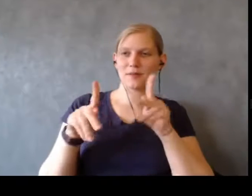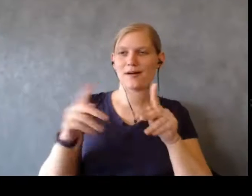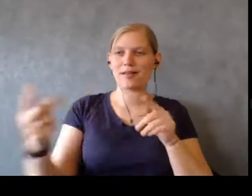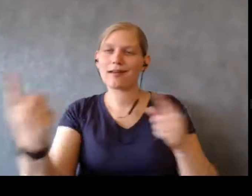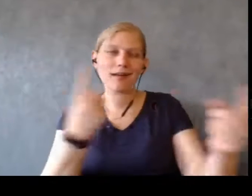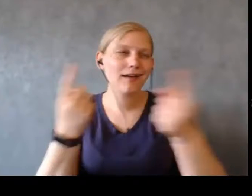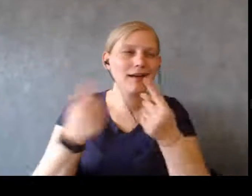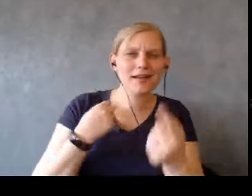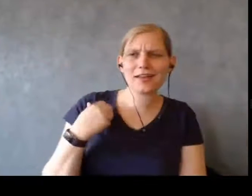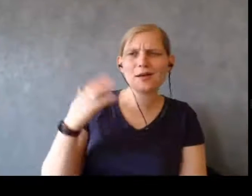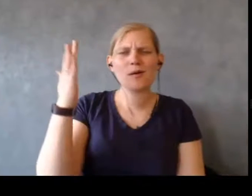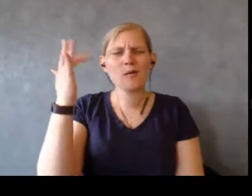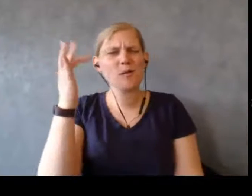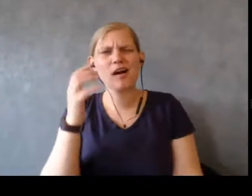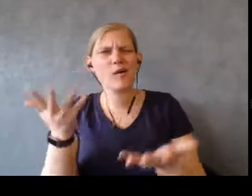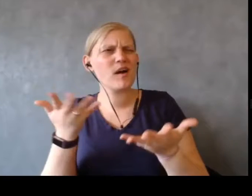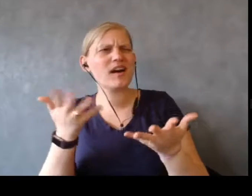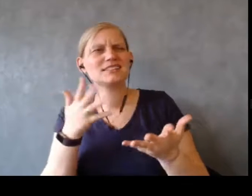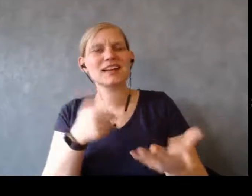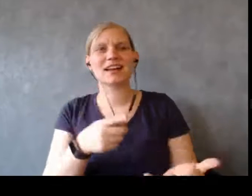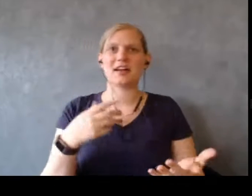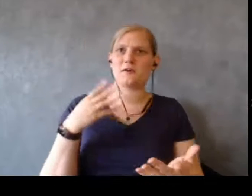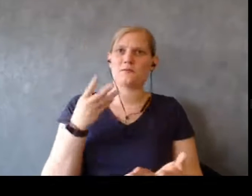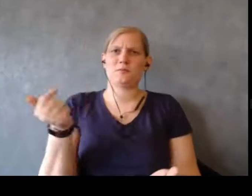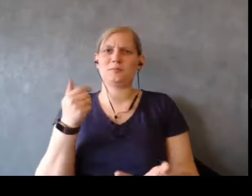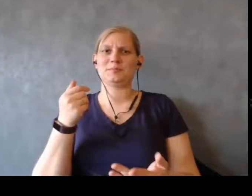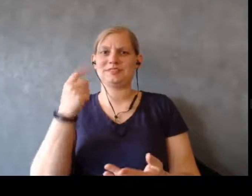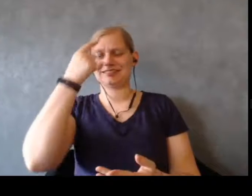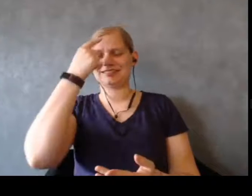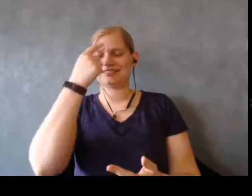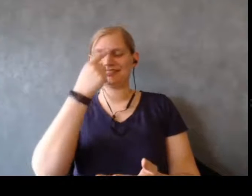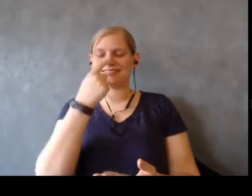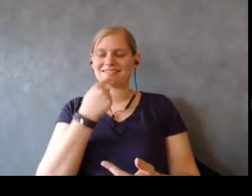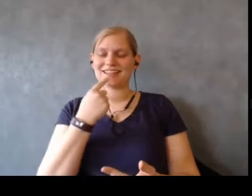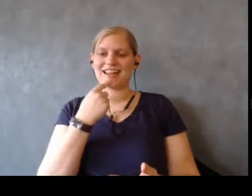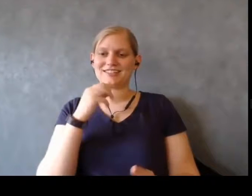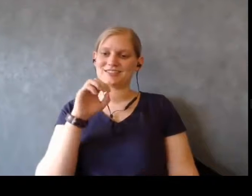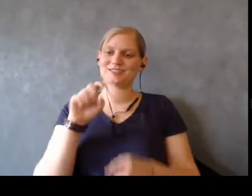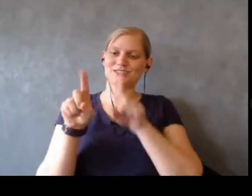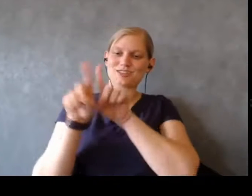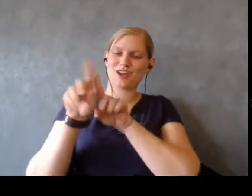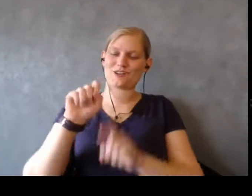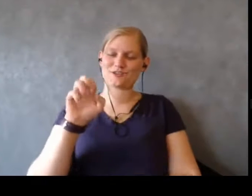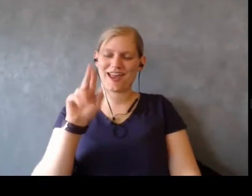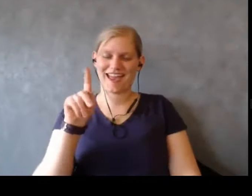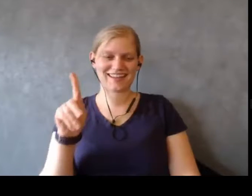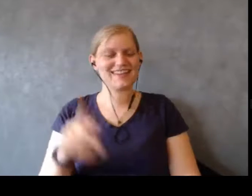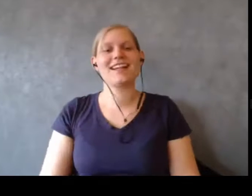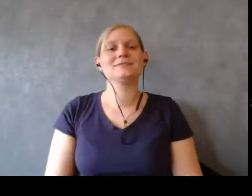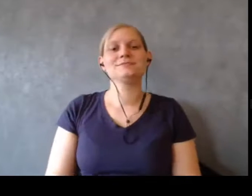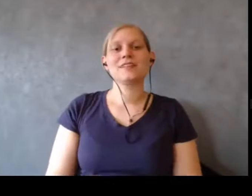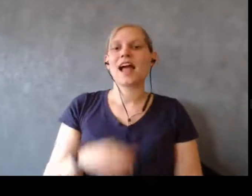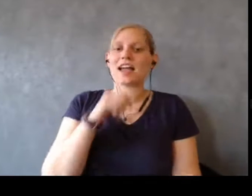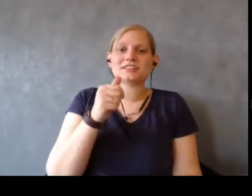Star Trek, but a lot got it right. And I know this isn't for everybody, but you can also just